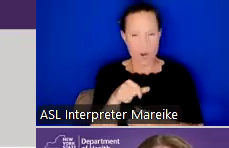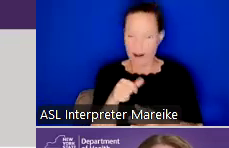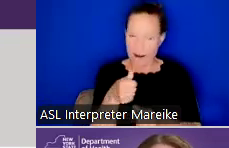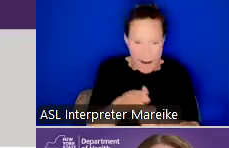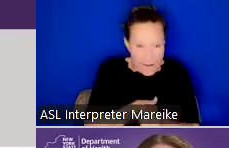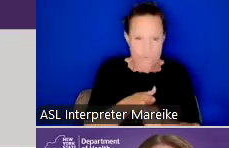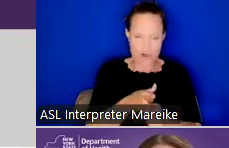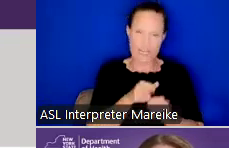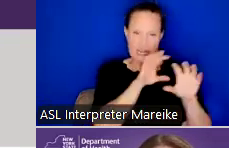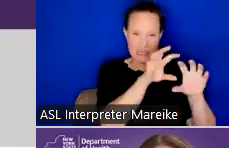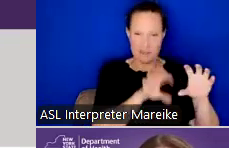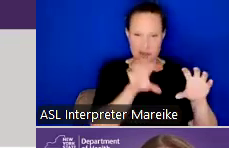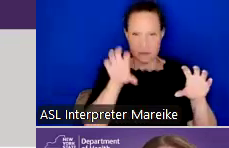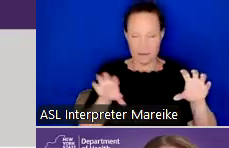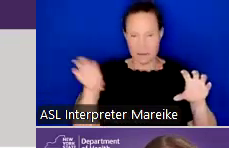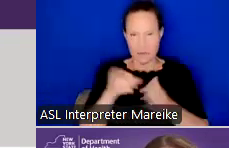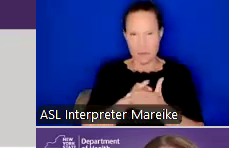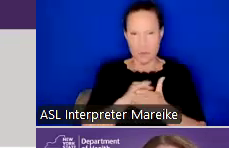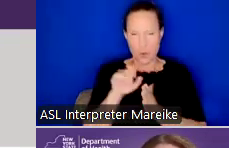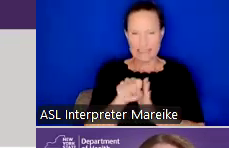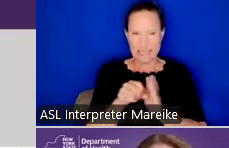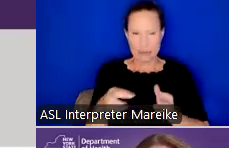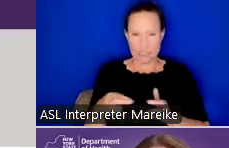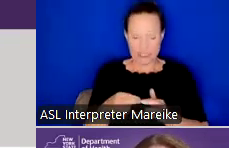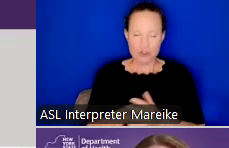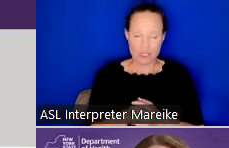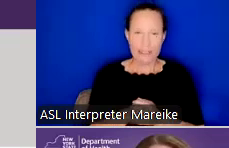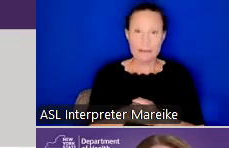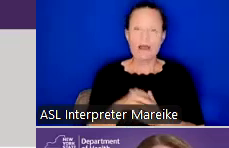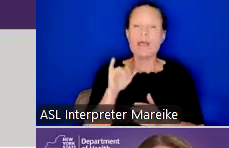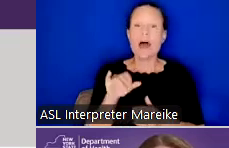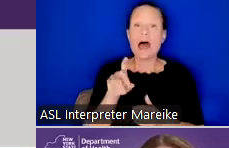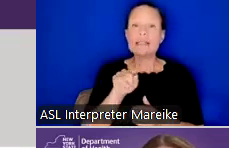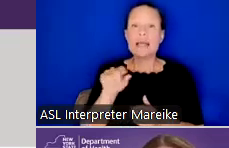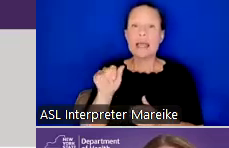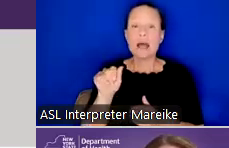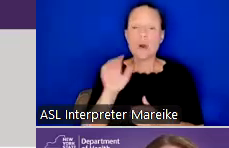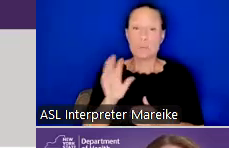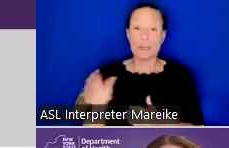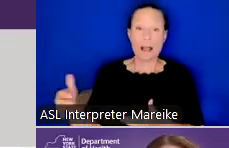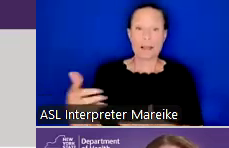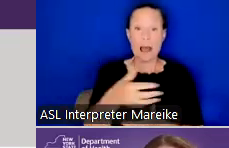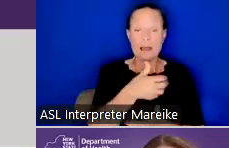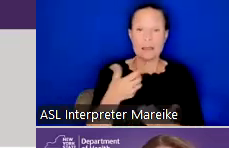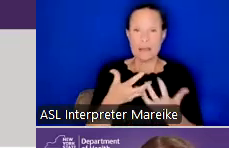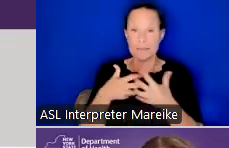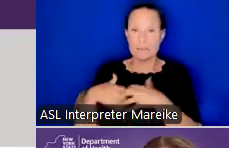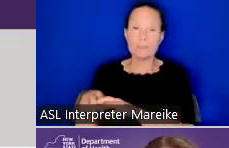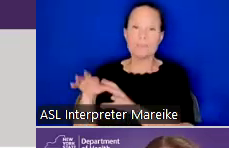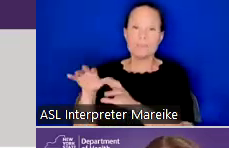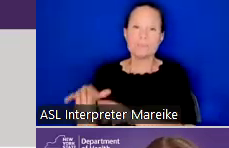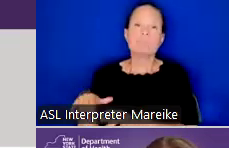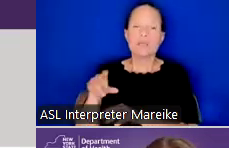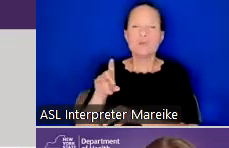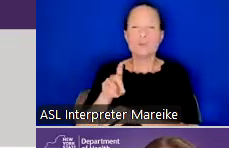state. That data from the tools are being collected and brought into our Medicaid data